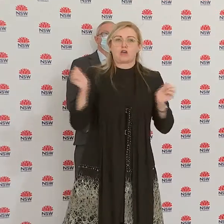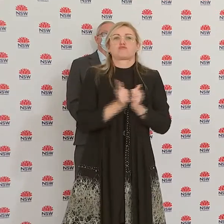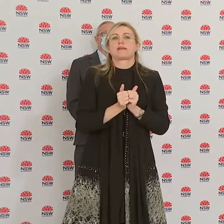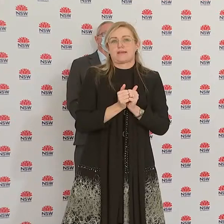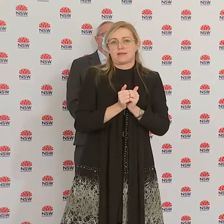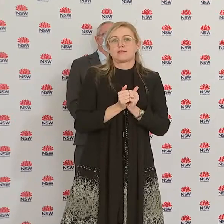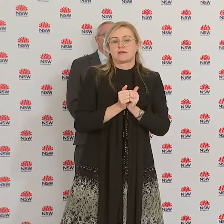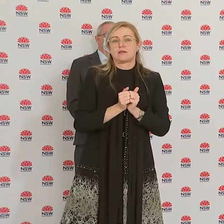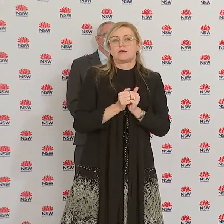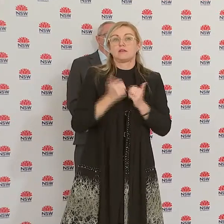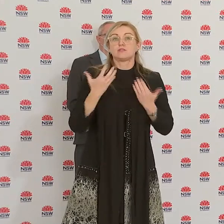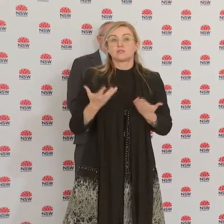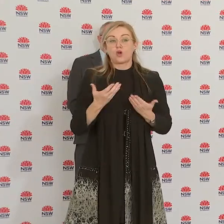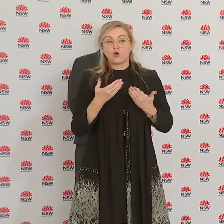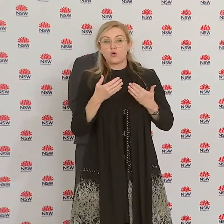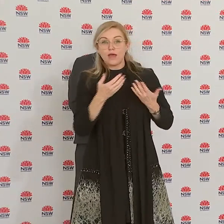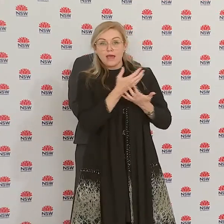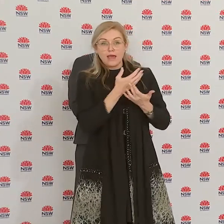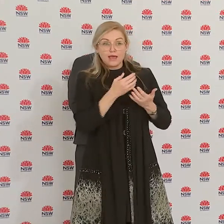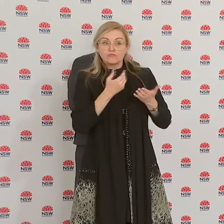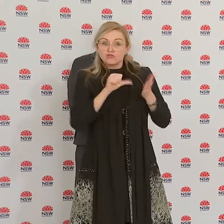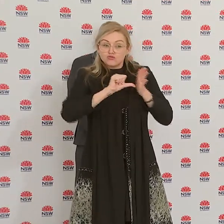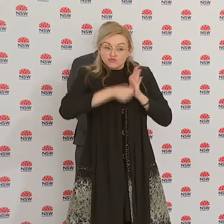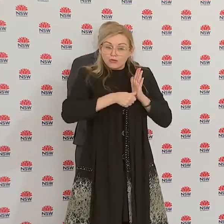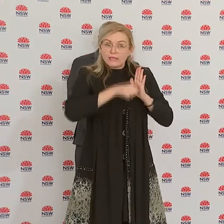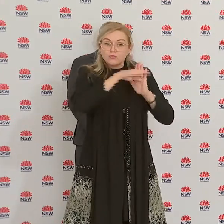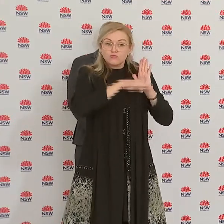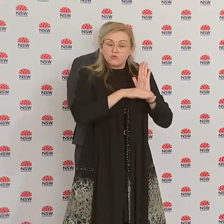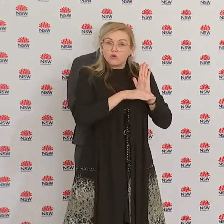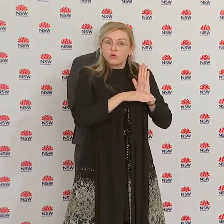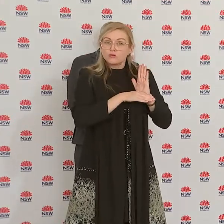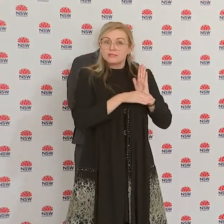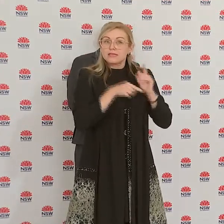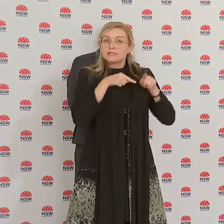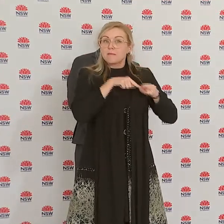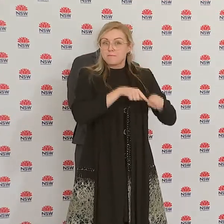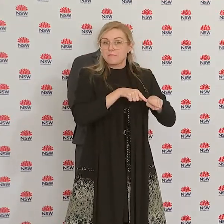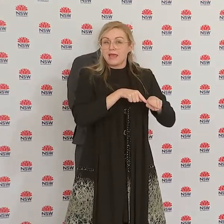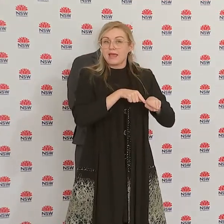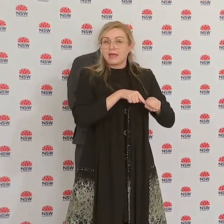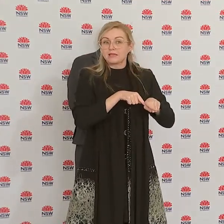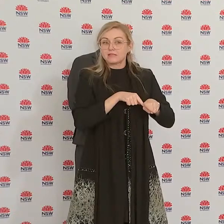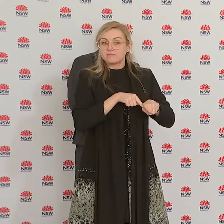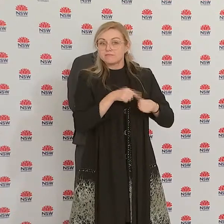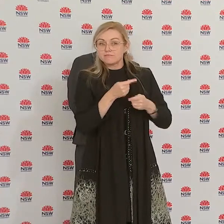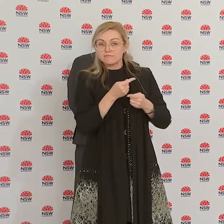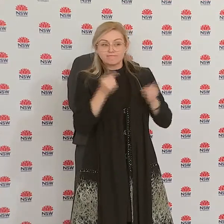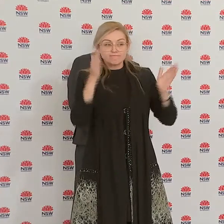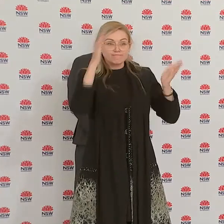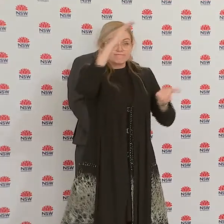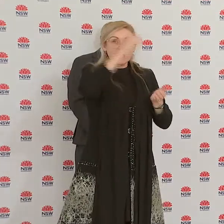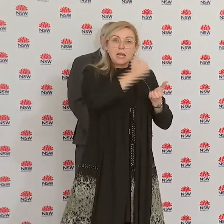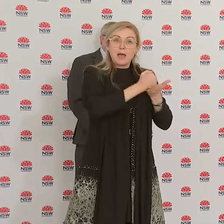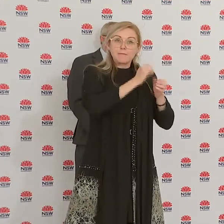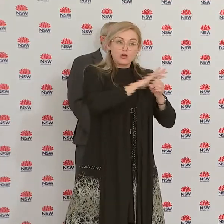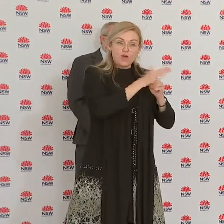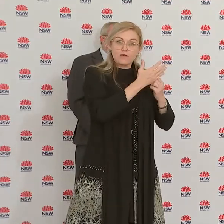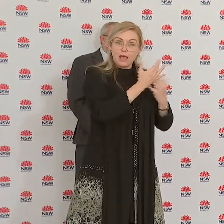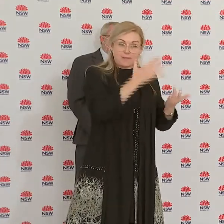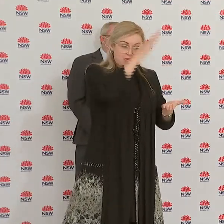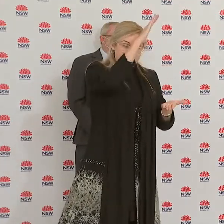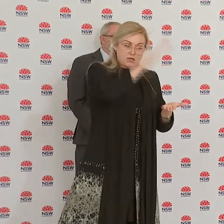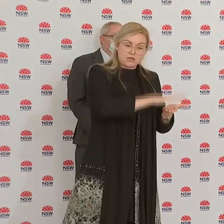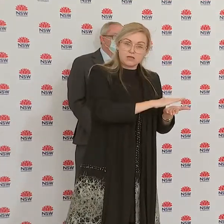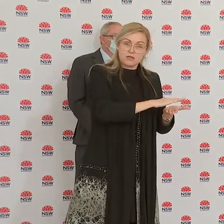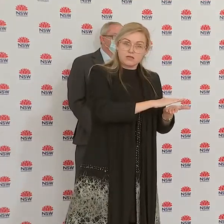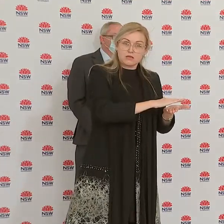of restriction is dependent on two things. The level of restrictions will also be dependent on how close to zero we get with those infectious